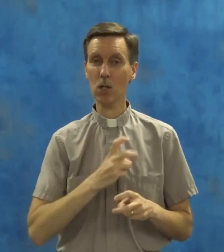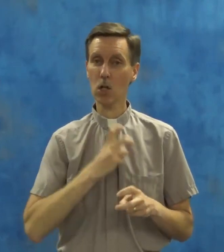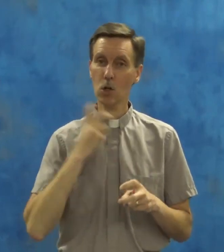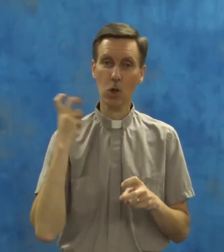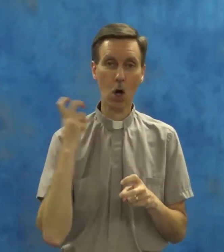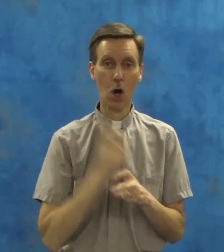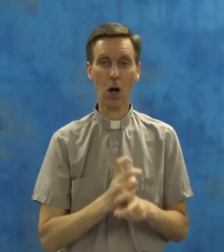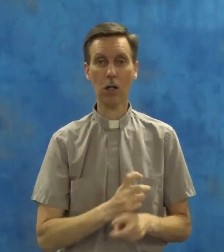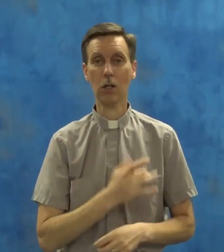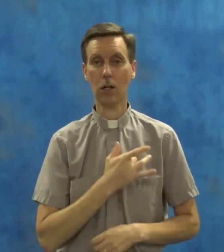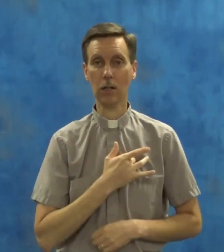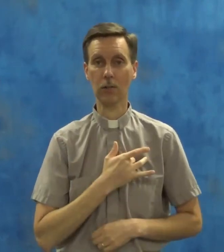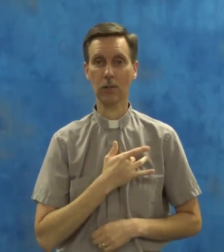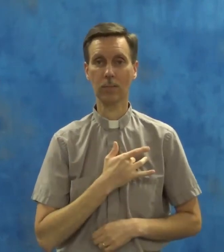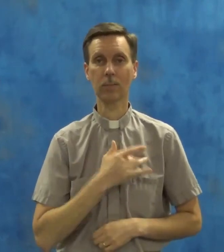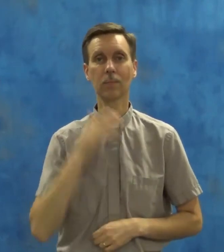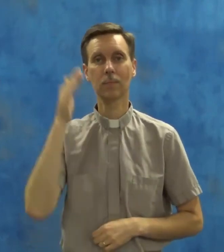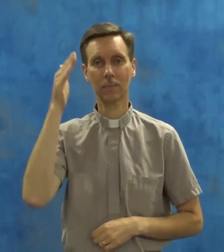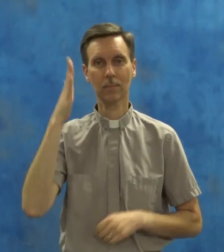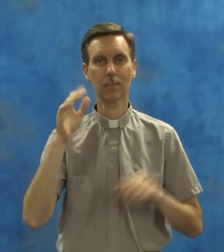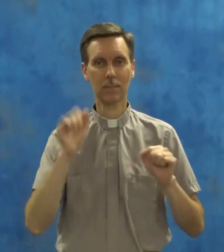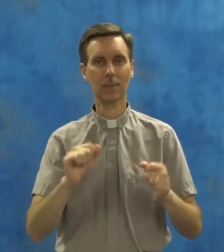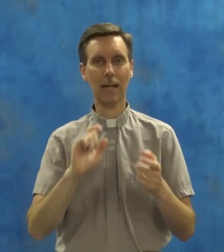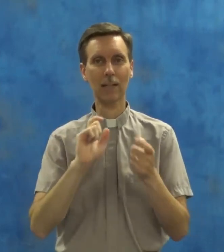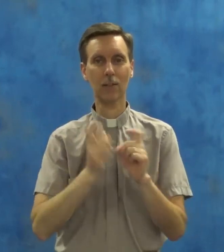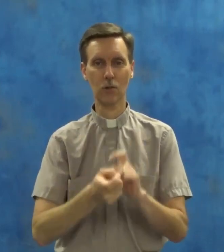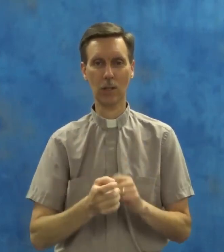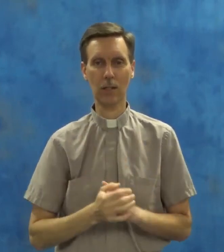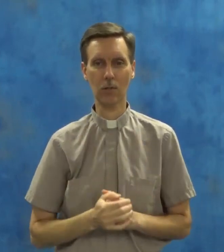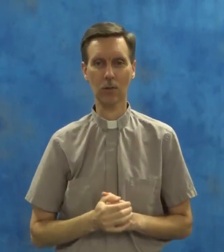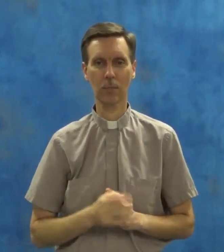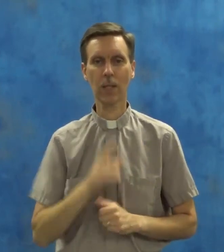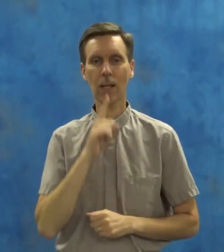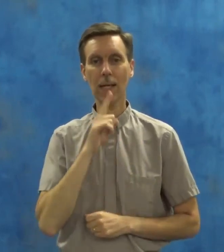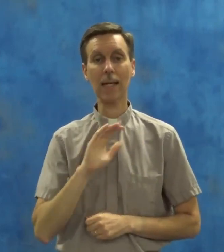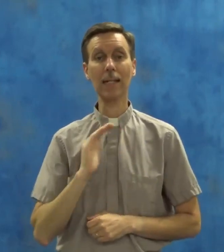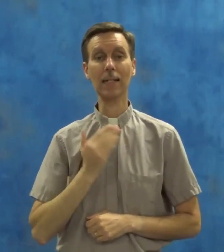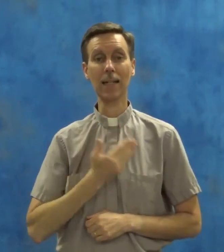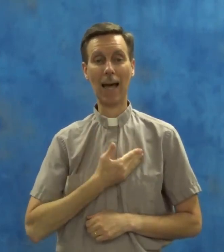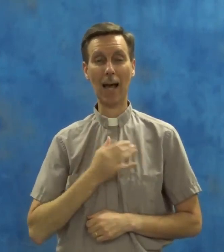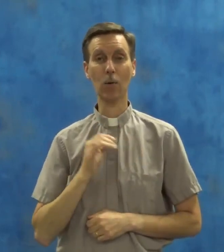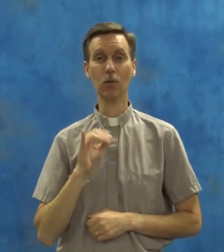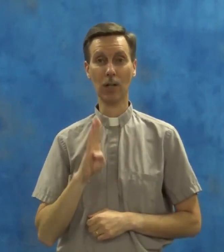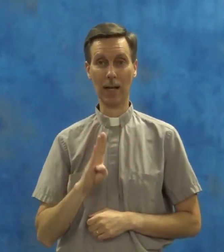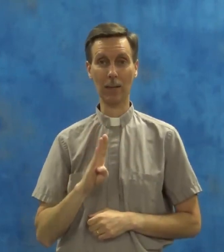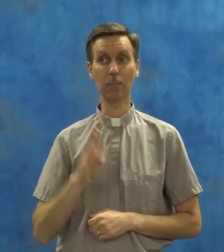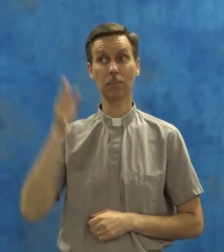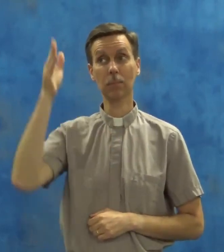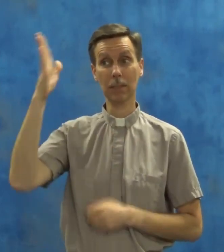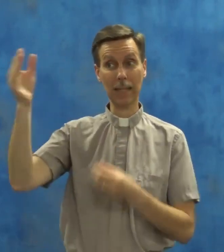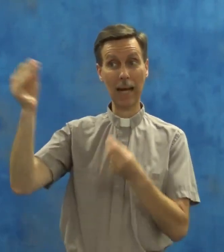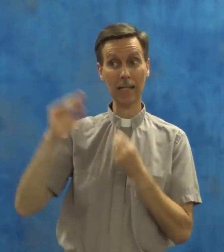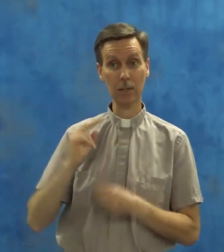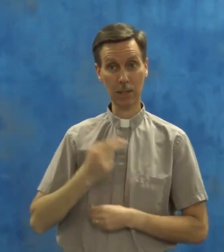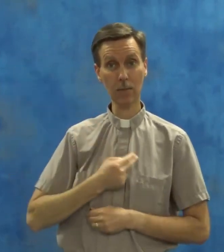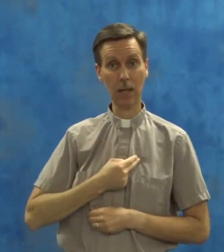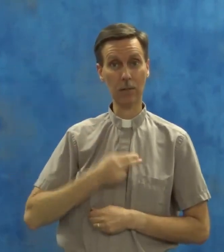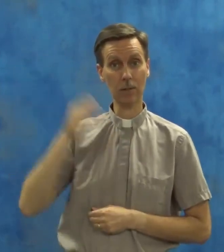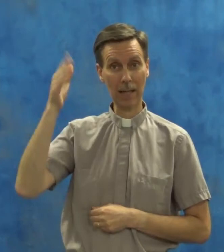Even the hard hearts, God can change. It is our job that God has given us. God